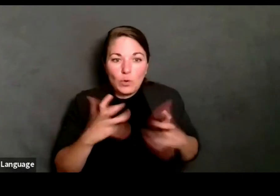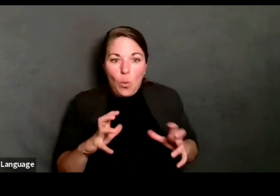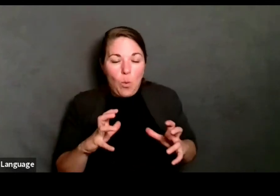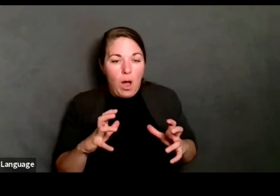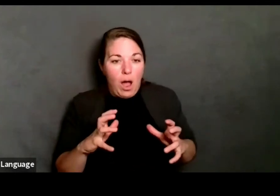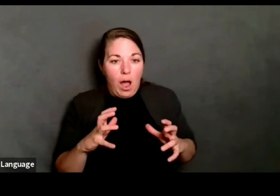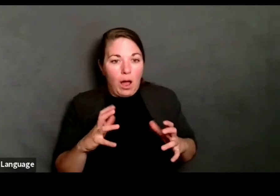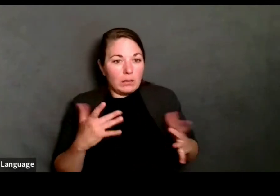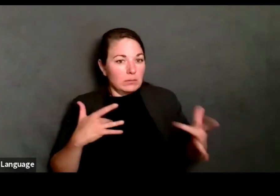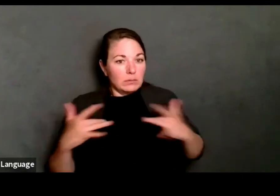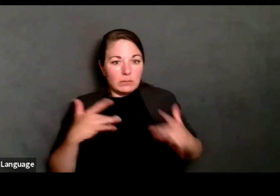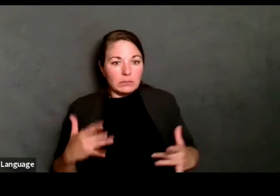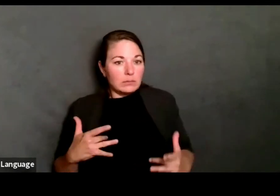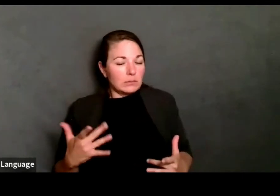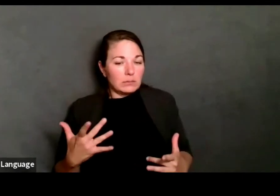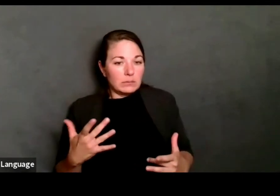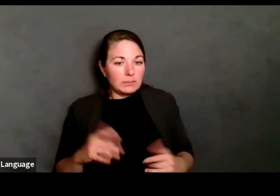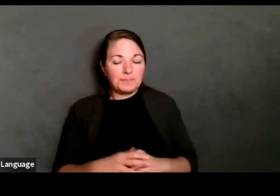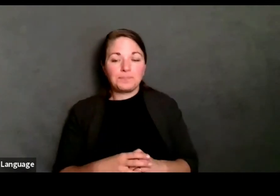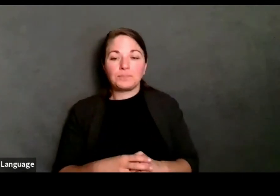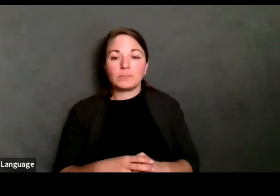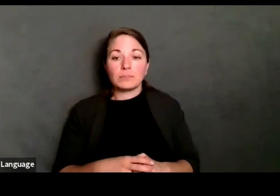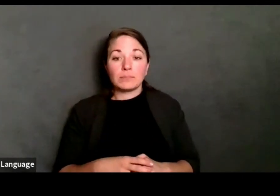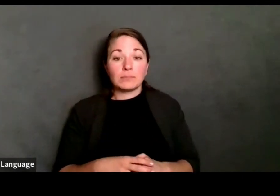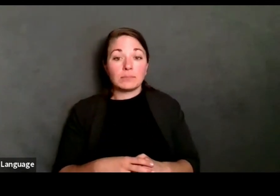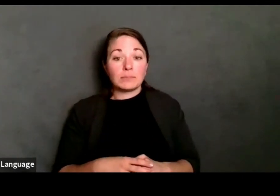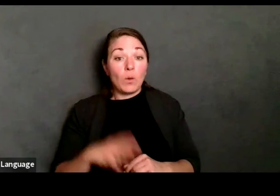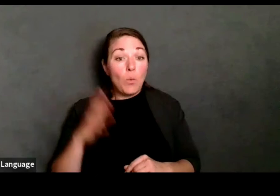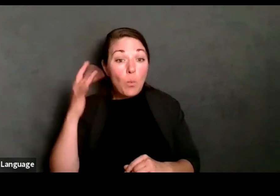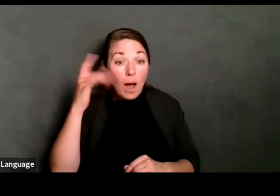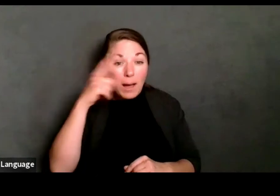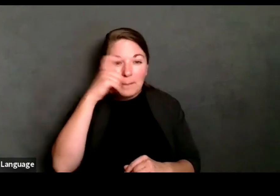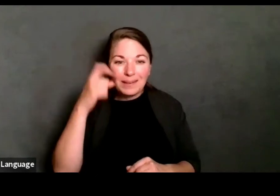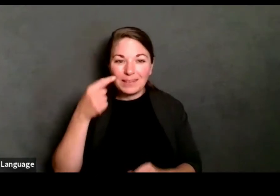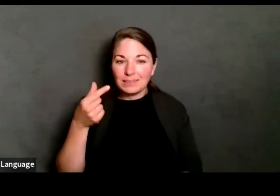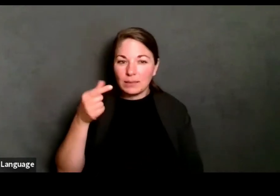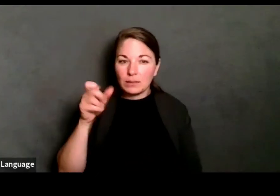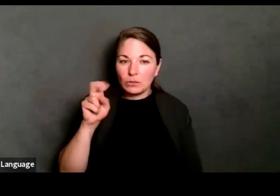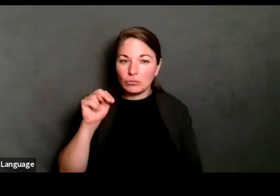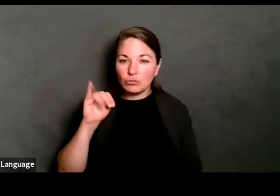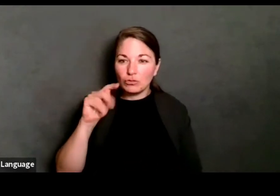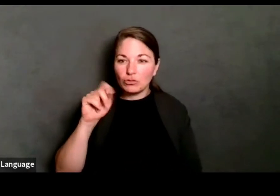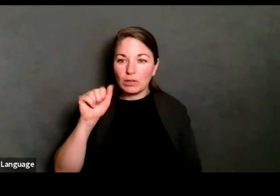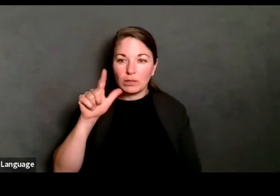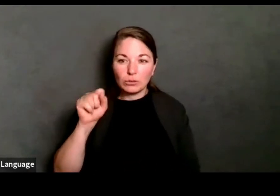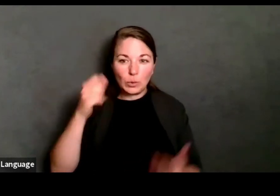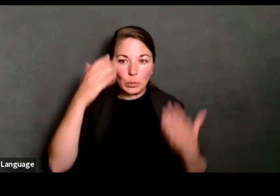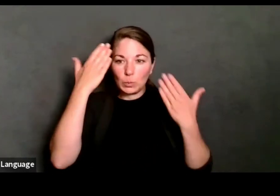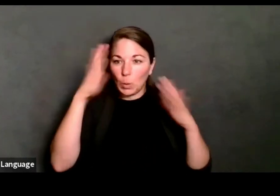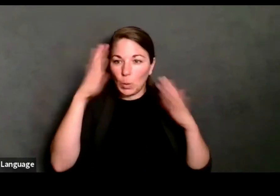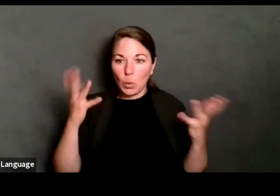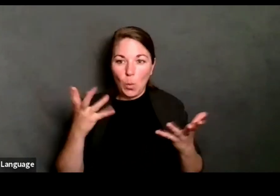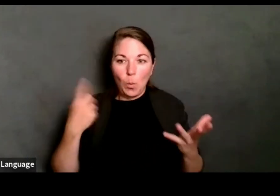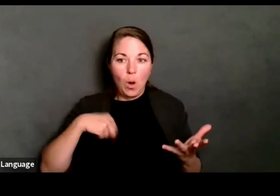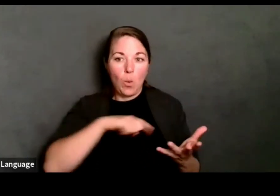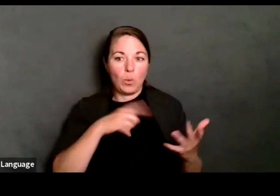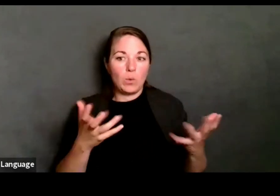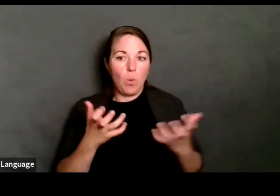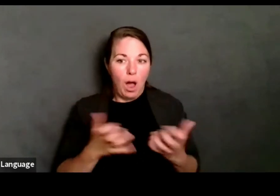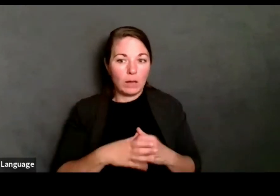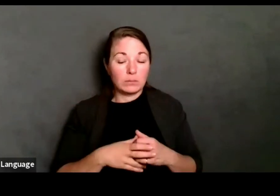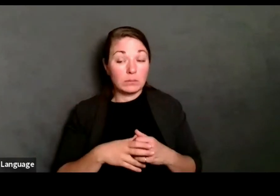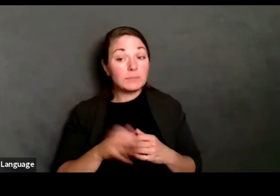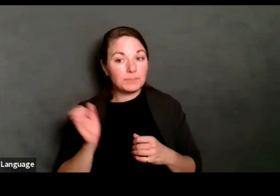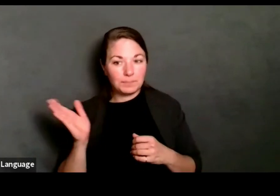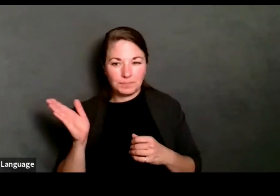Because, and I'm quoting Nagoski again, our genitals do not know what we want. Our